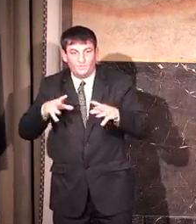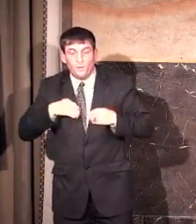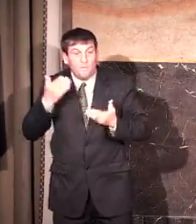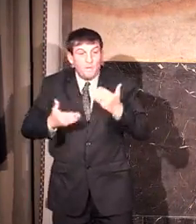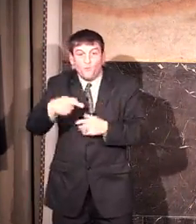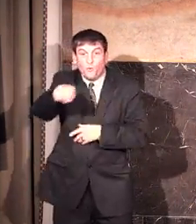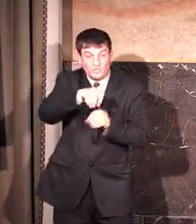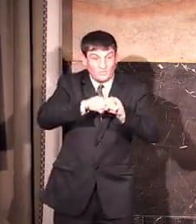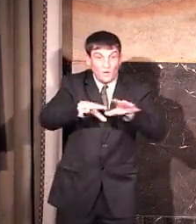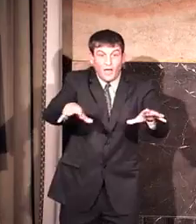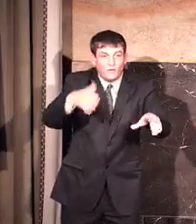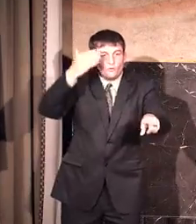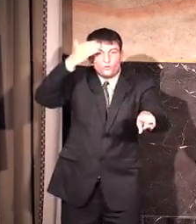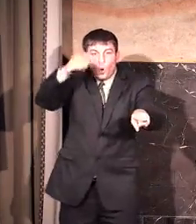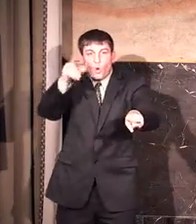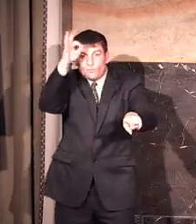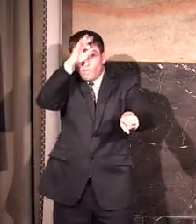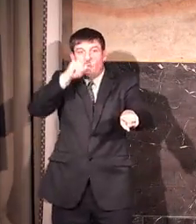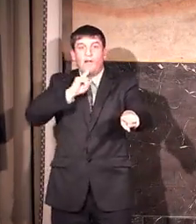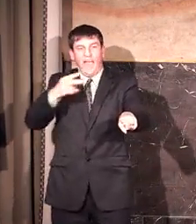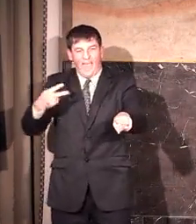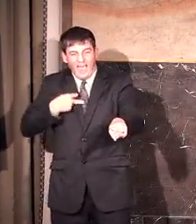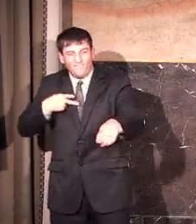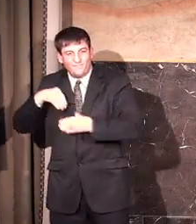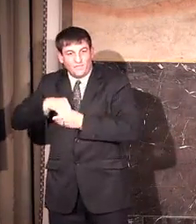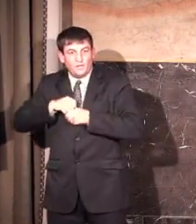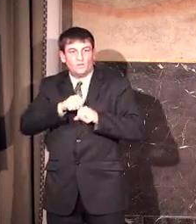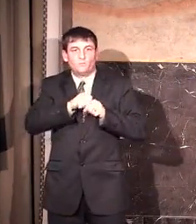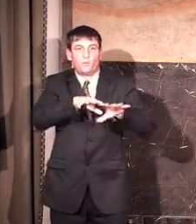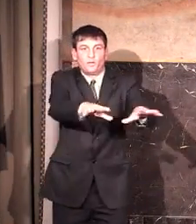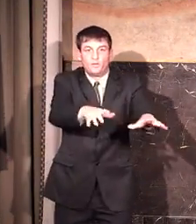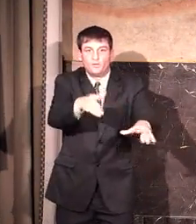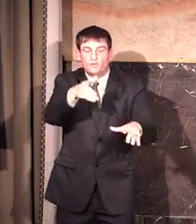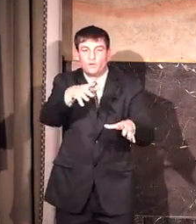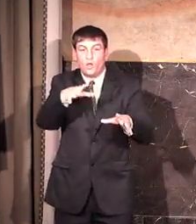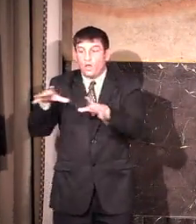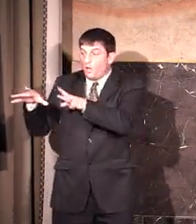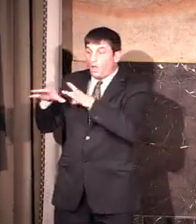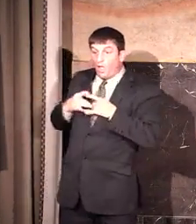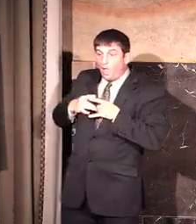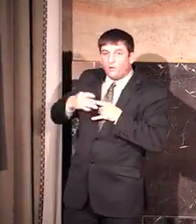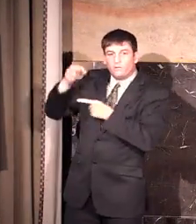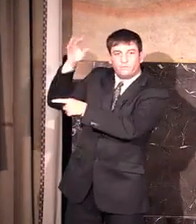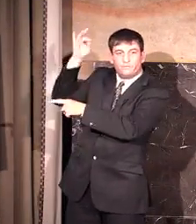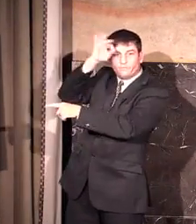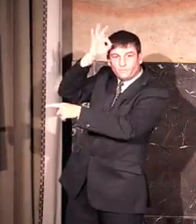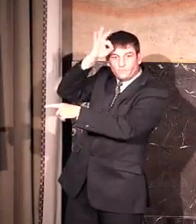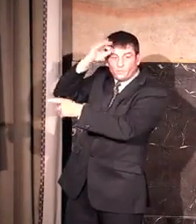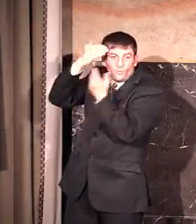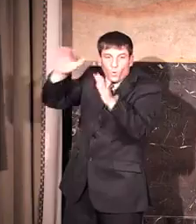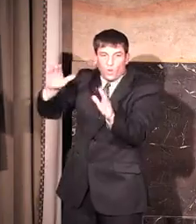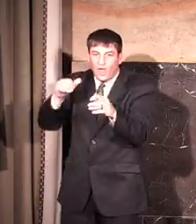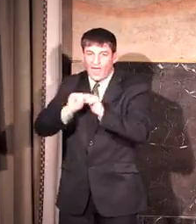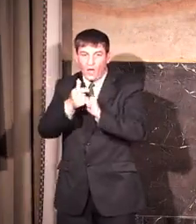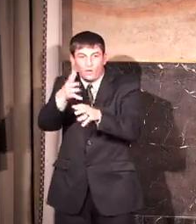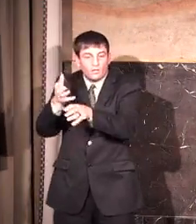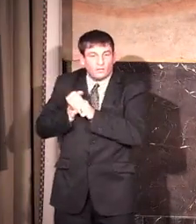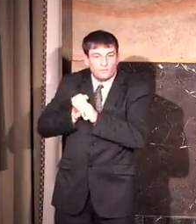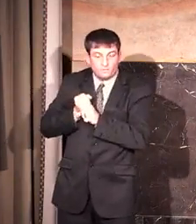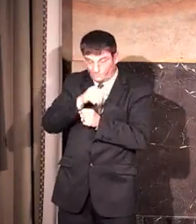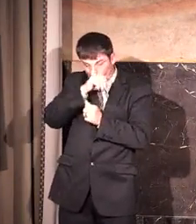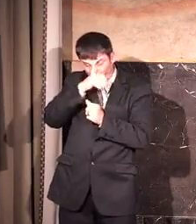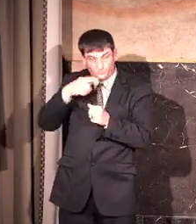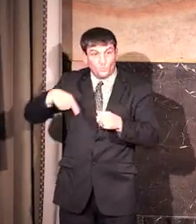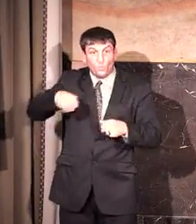it. And that you contract without any idea that you've contracted it, because you do this